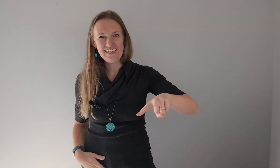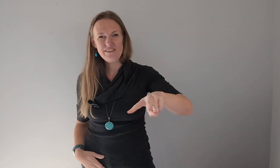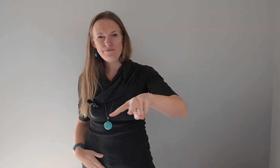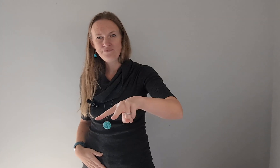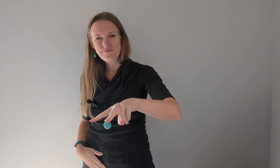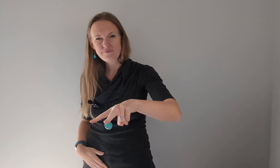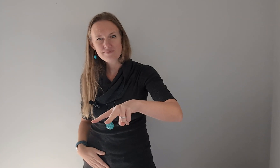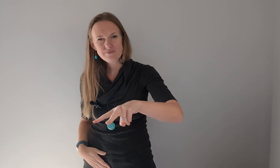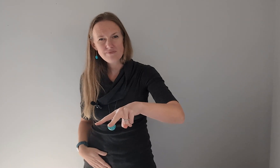Okay?